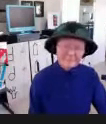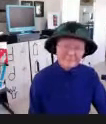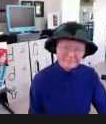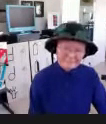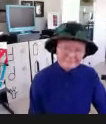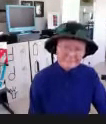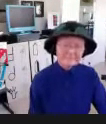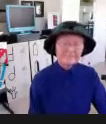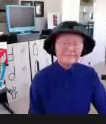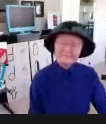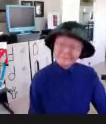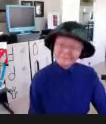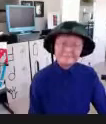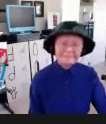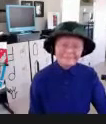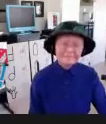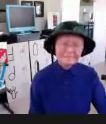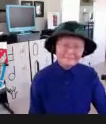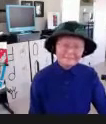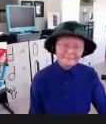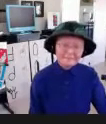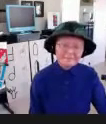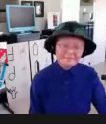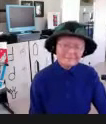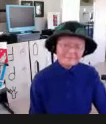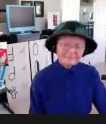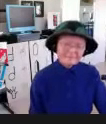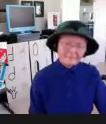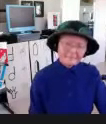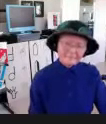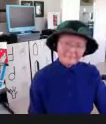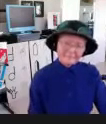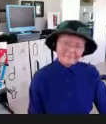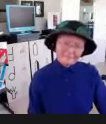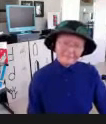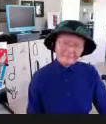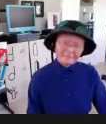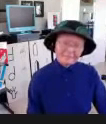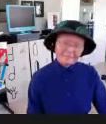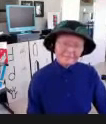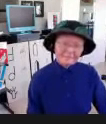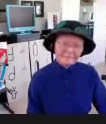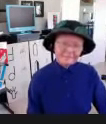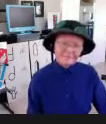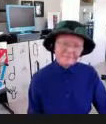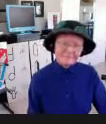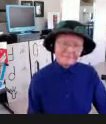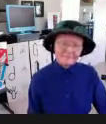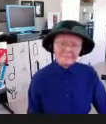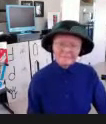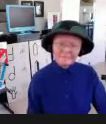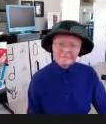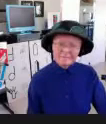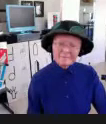Lithuania, Turkey, the Philippines, Russia,